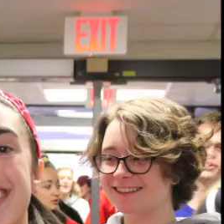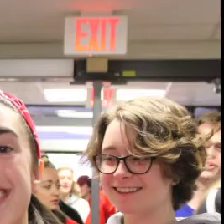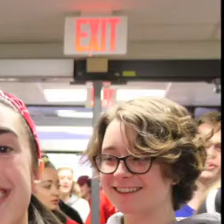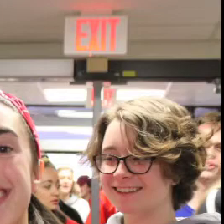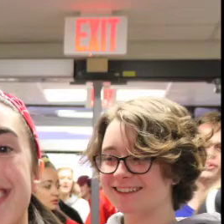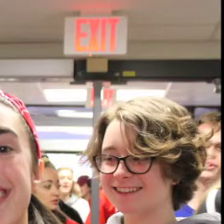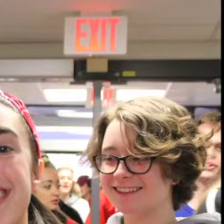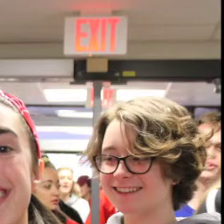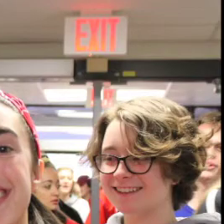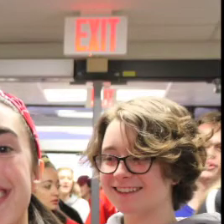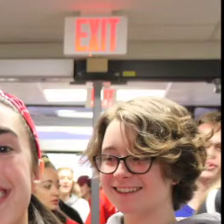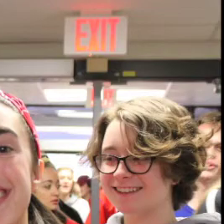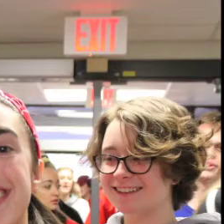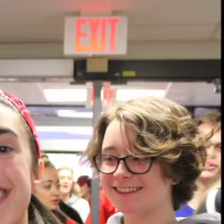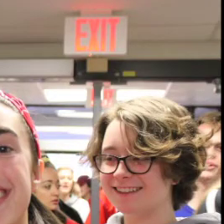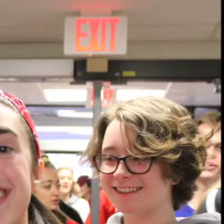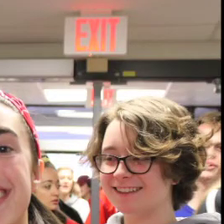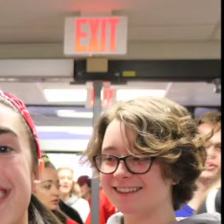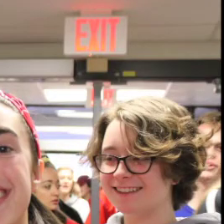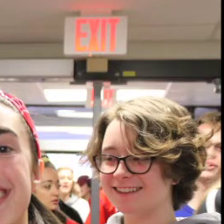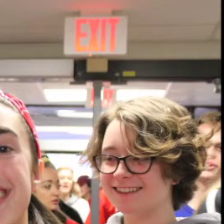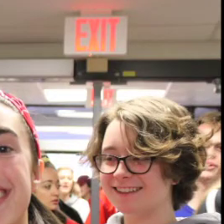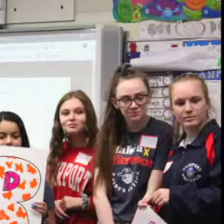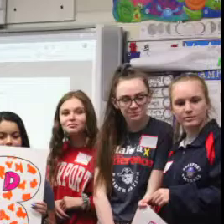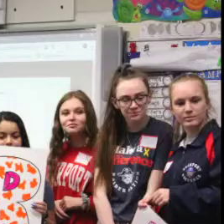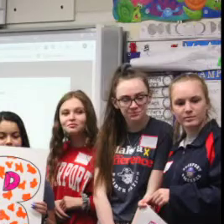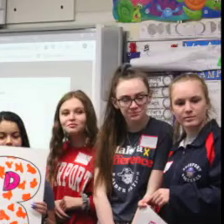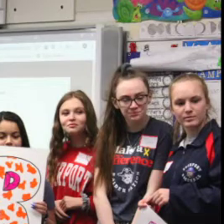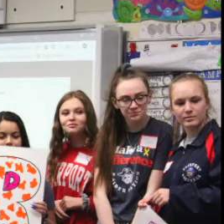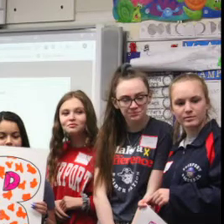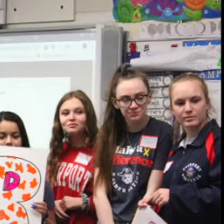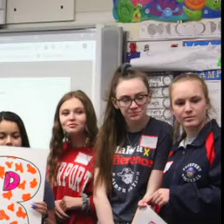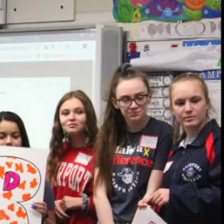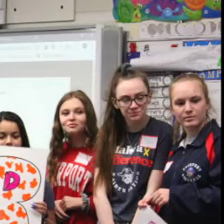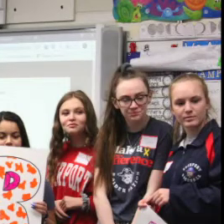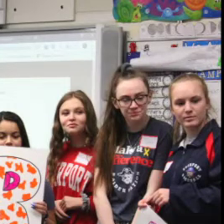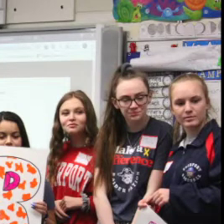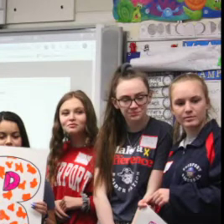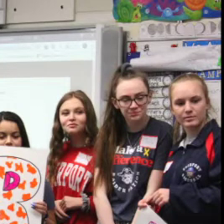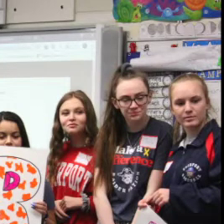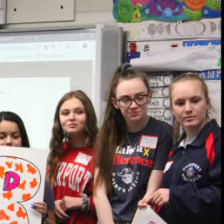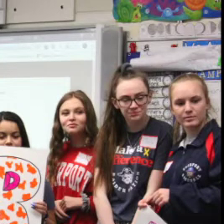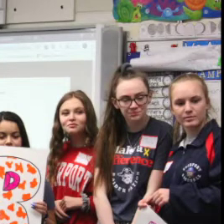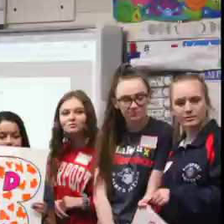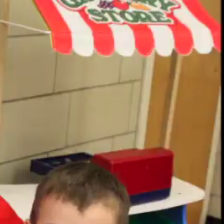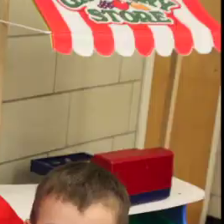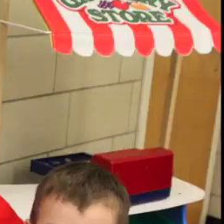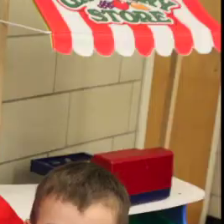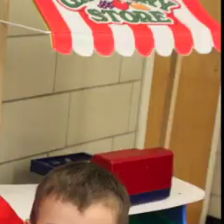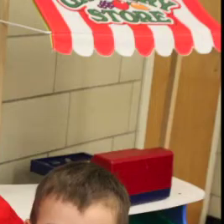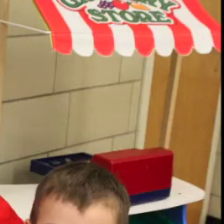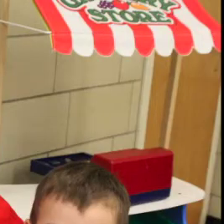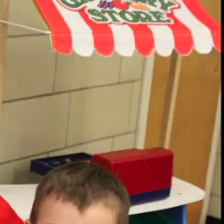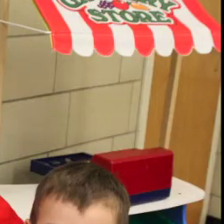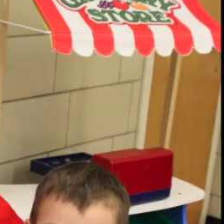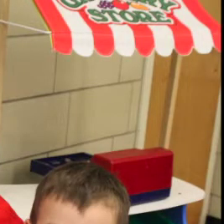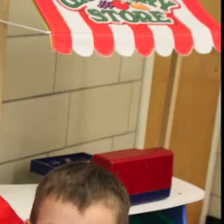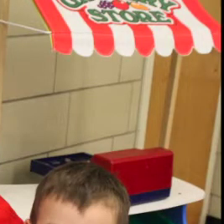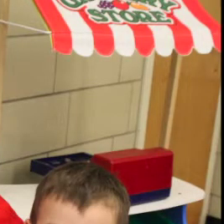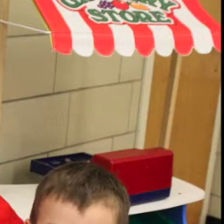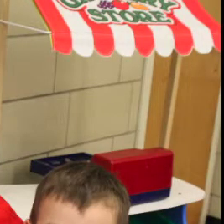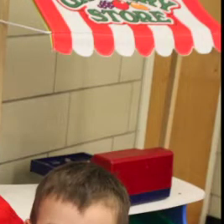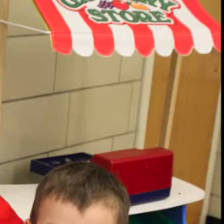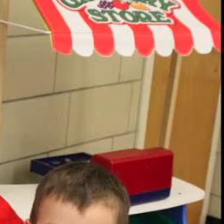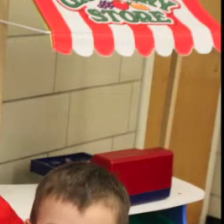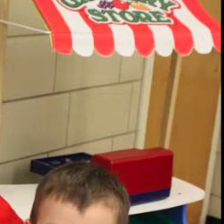We measure our success as a school district by what you give back to the world once you leave our schools. We hope and have faith